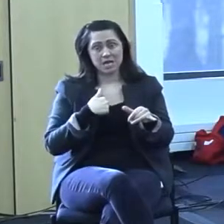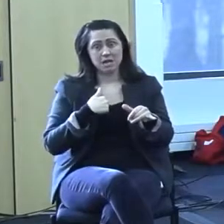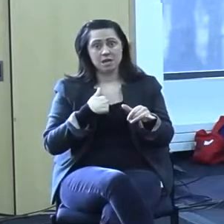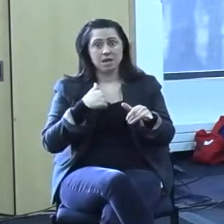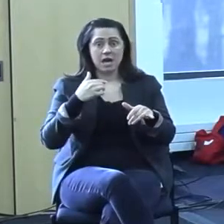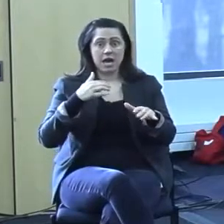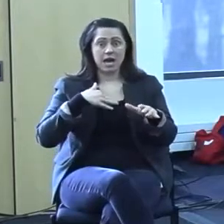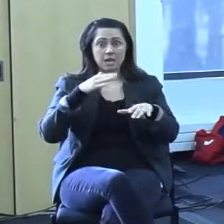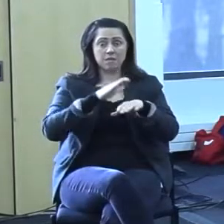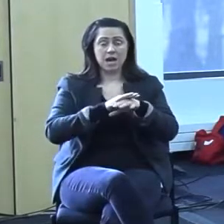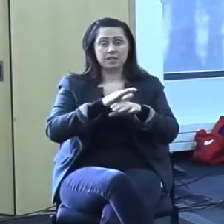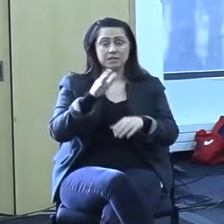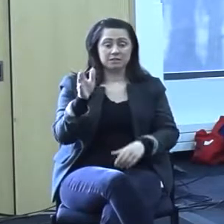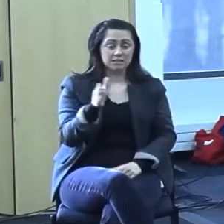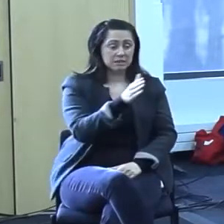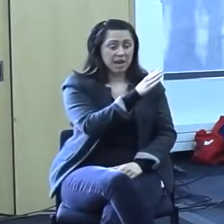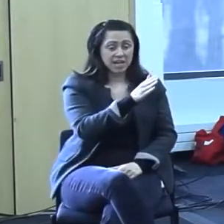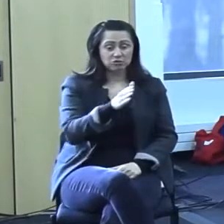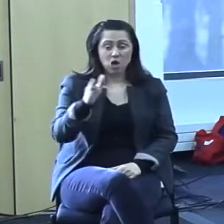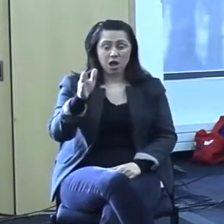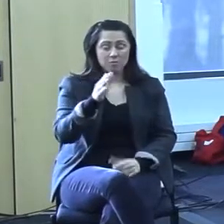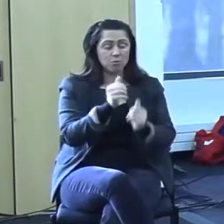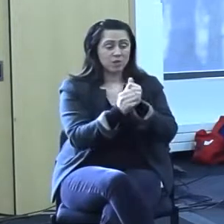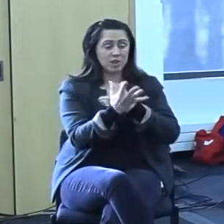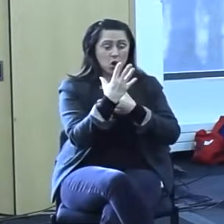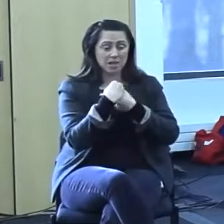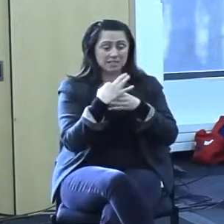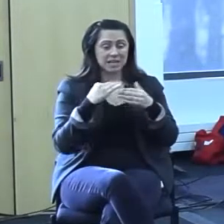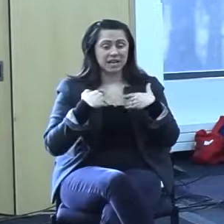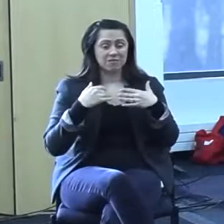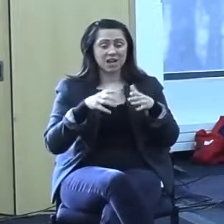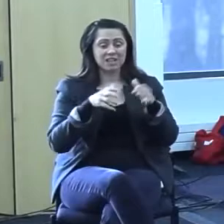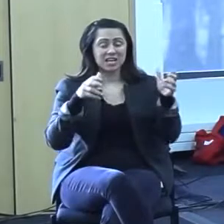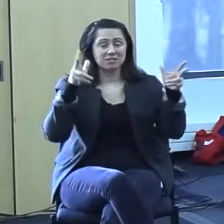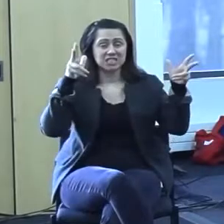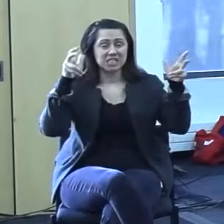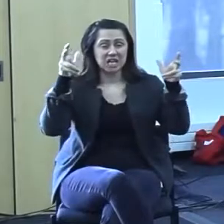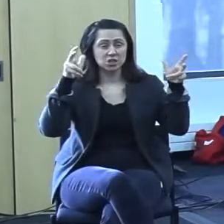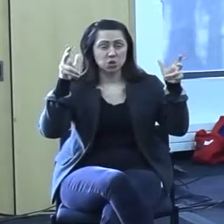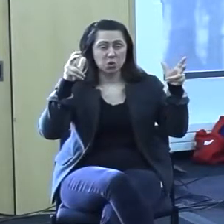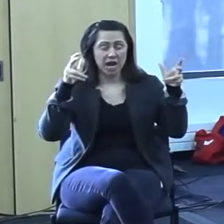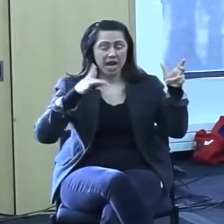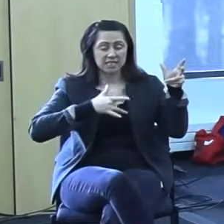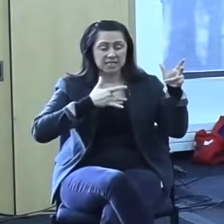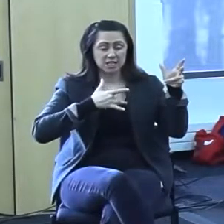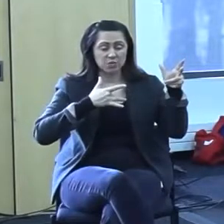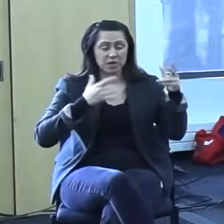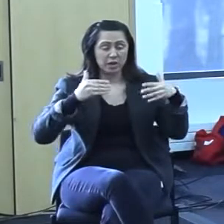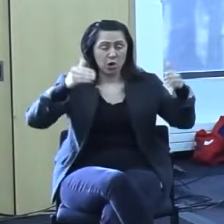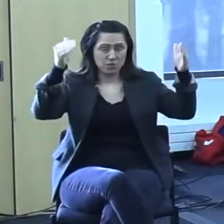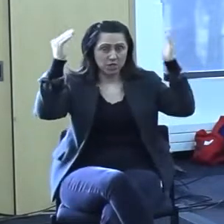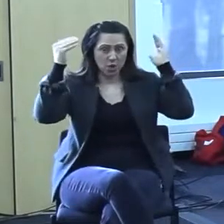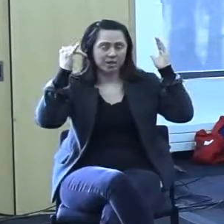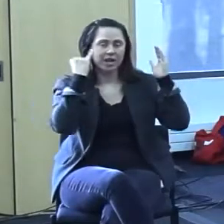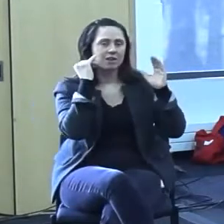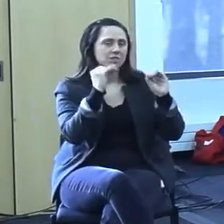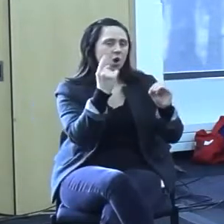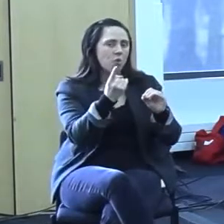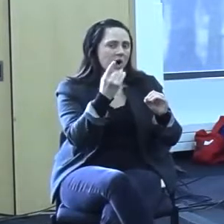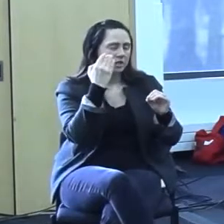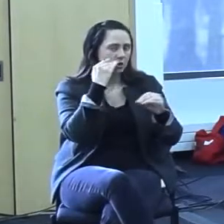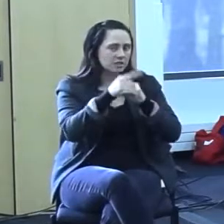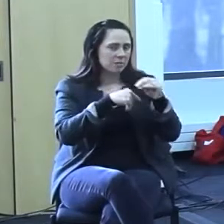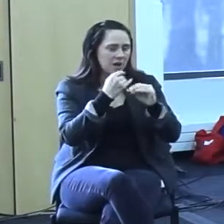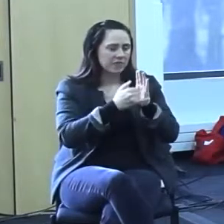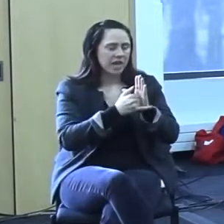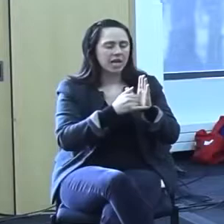the spectrum as well, I tend to have a lot of sensory overload a lot. So if no one's like familiar with that term, it